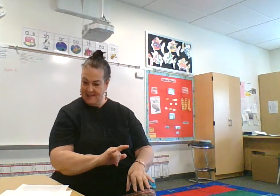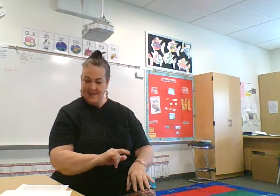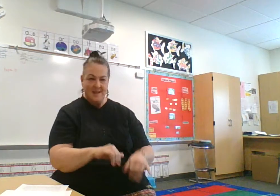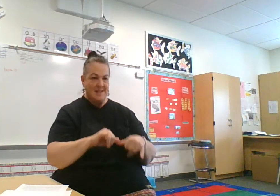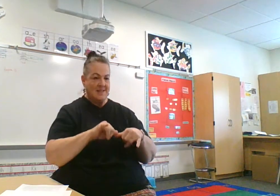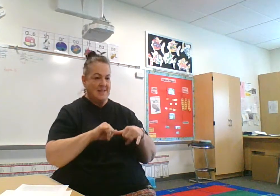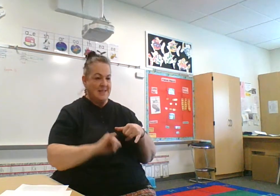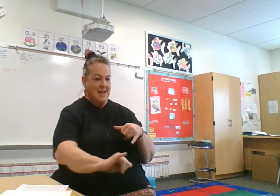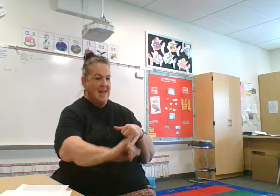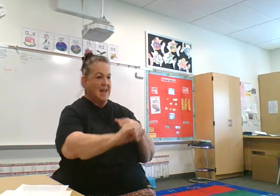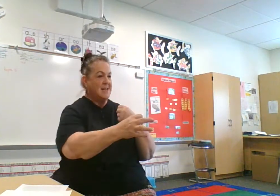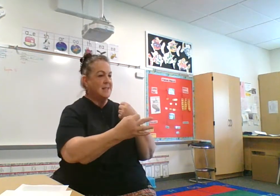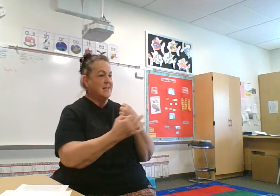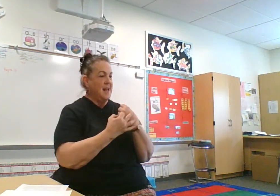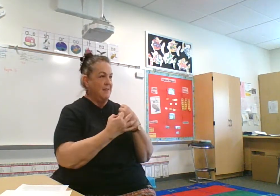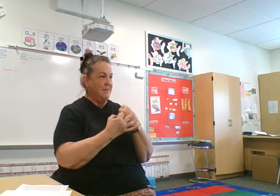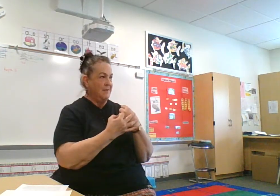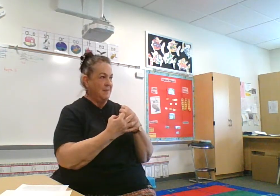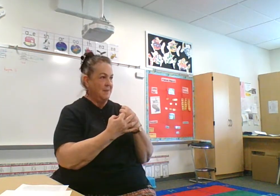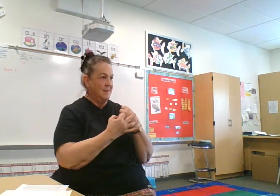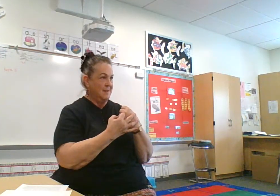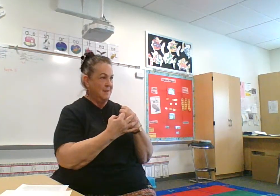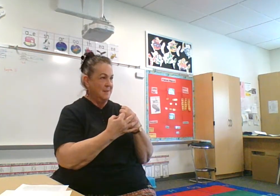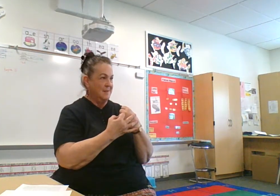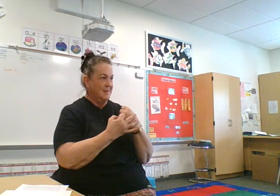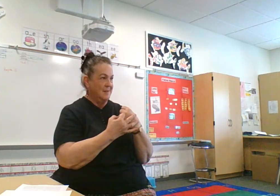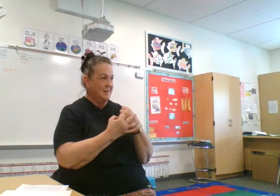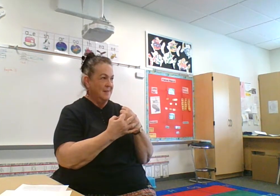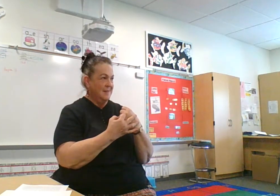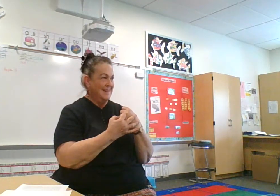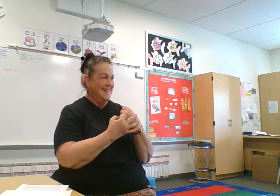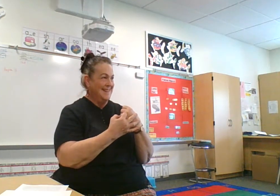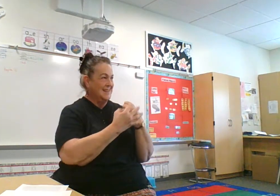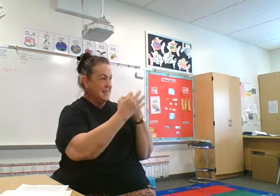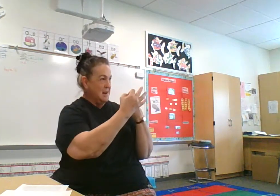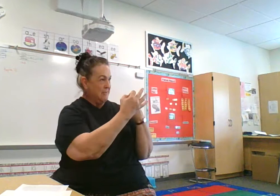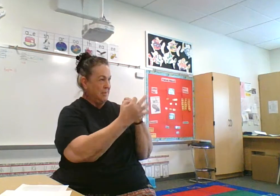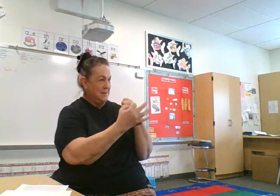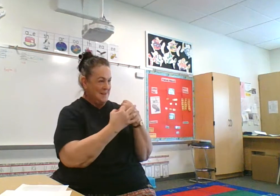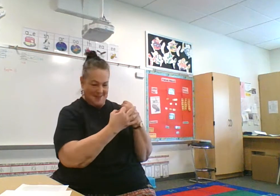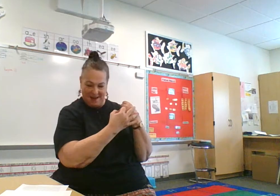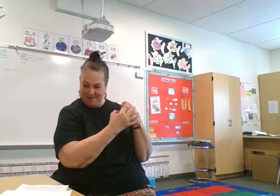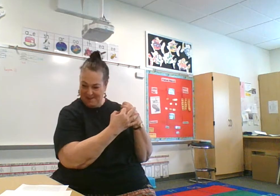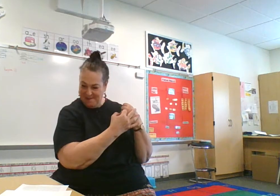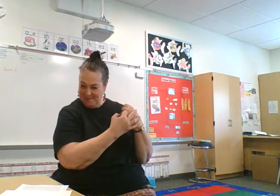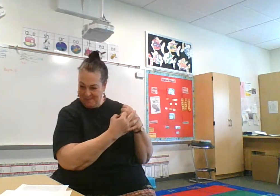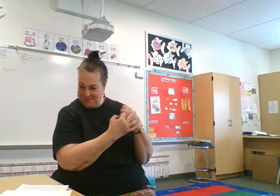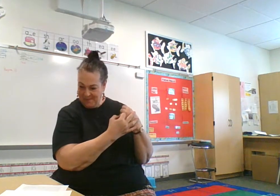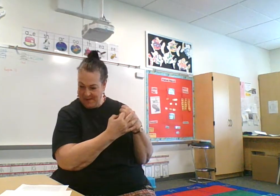Stay safe. It's an F. safe. Okay.